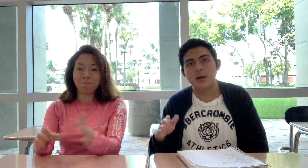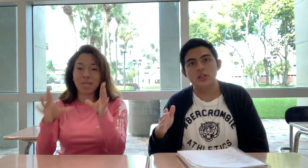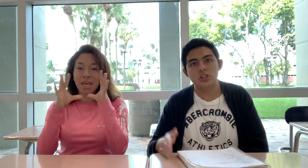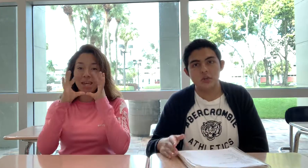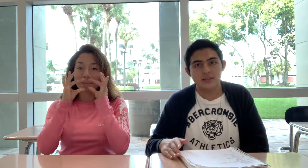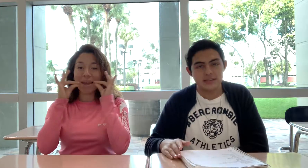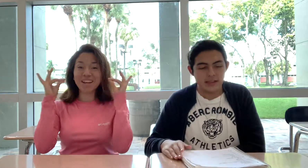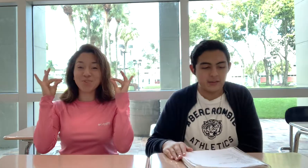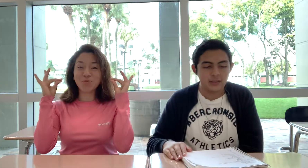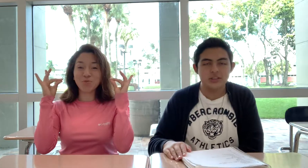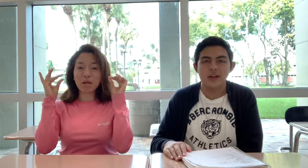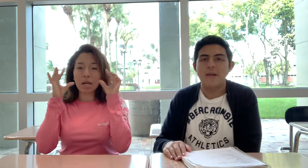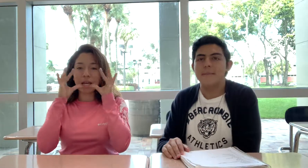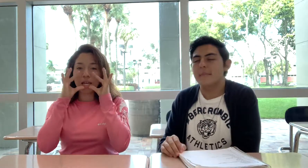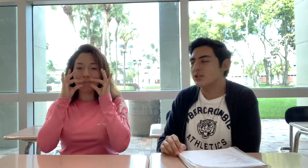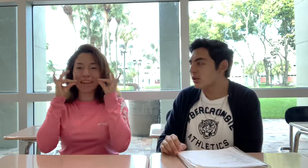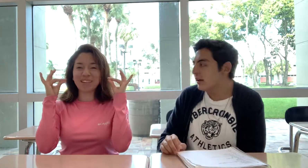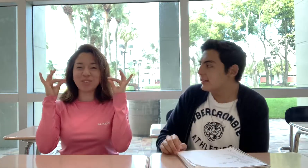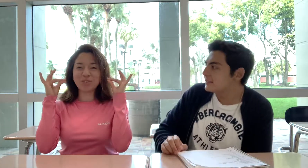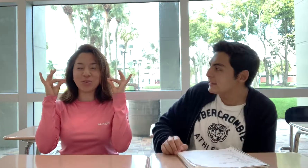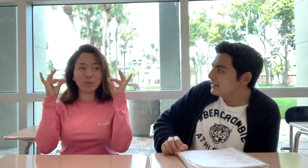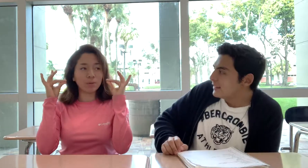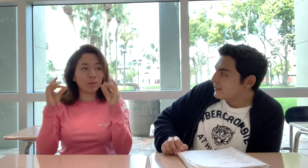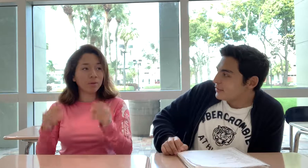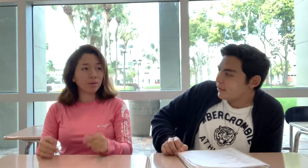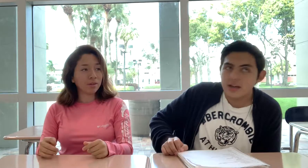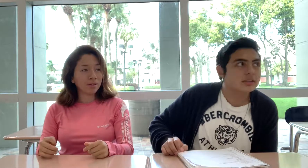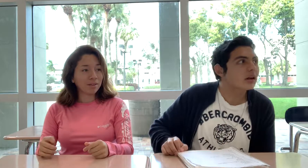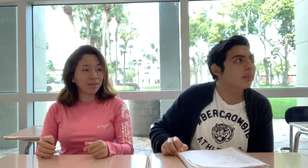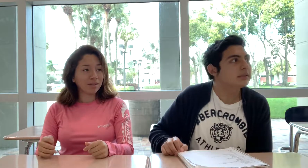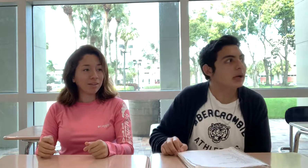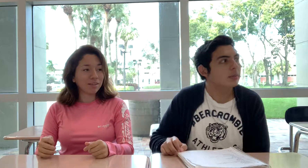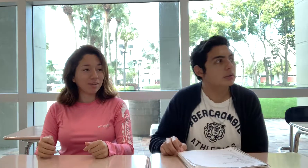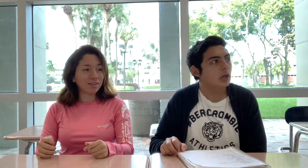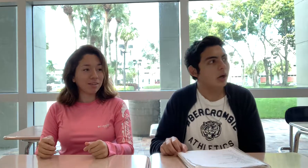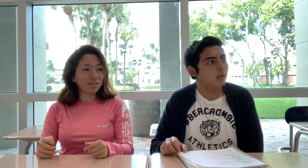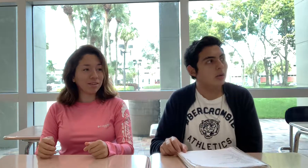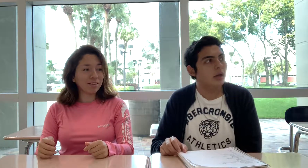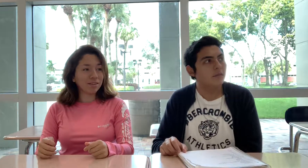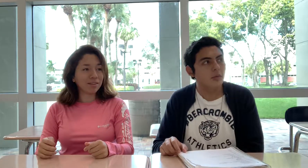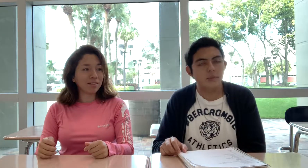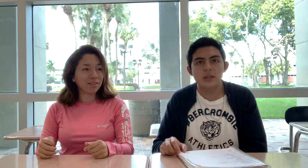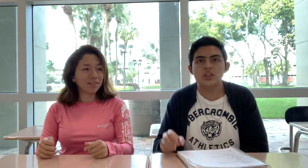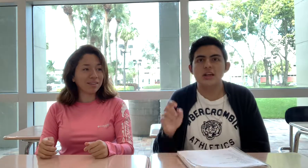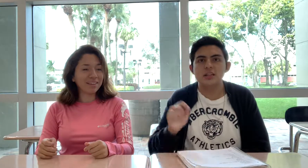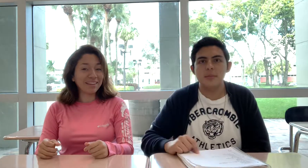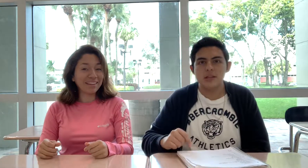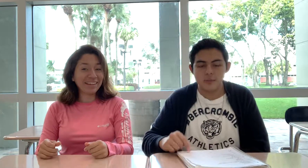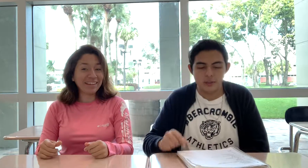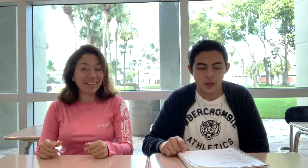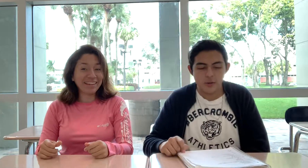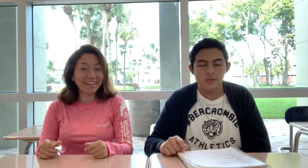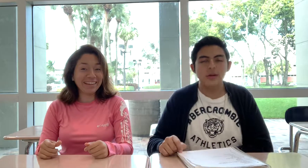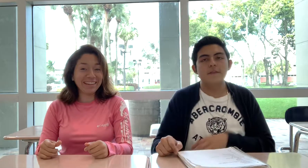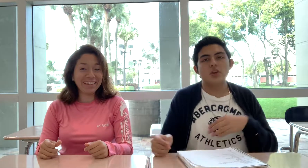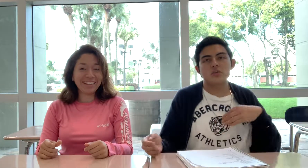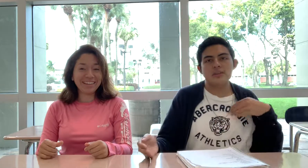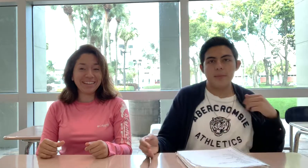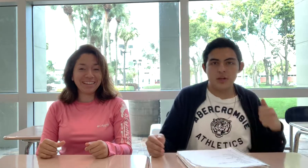part two in sign language. Make sure you Make sure you guys comment down below. Make sure you guys comment down below. If you guys want to see a part